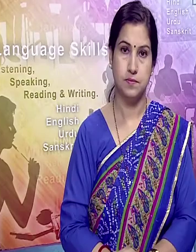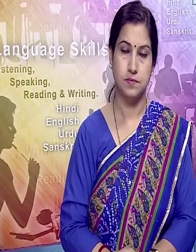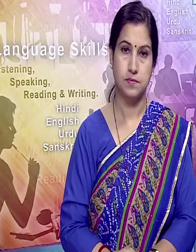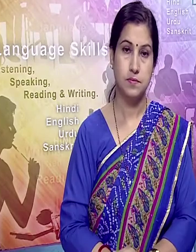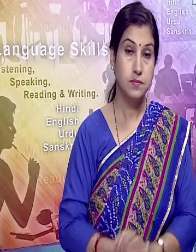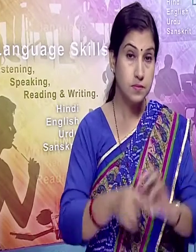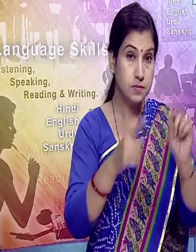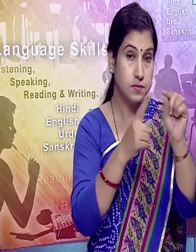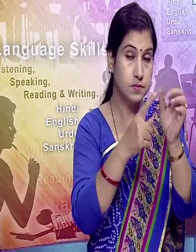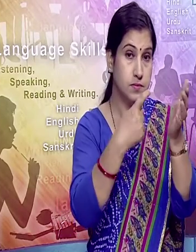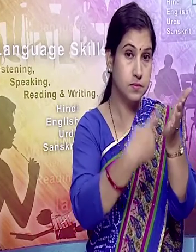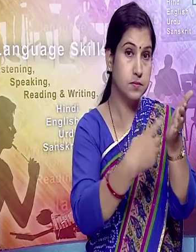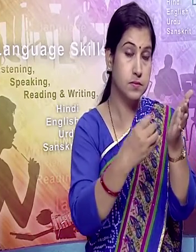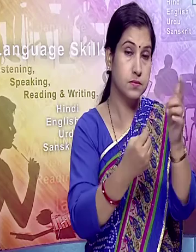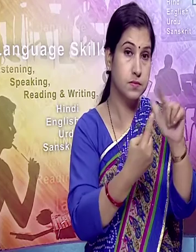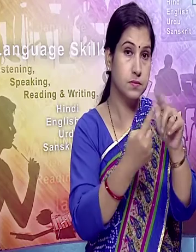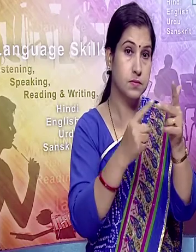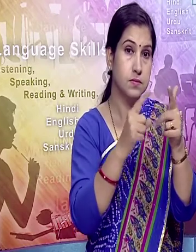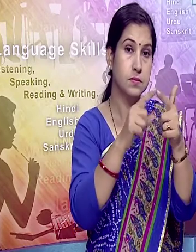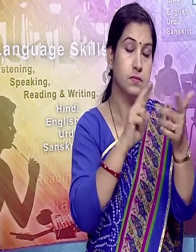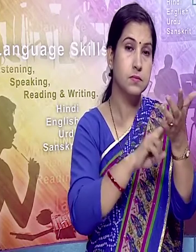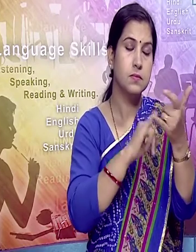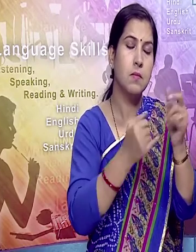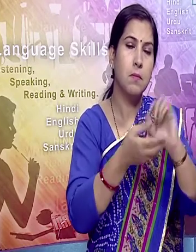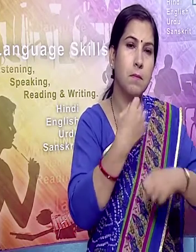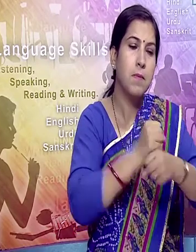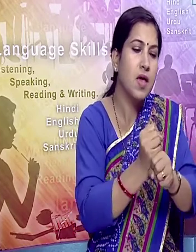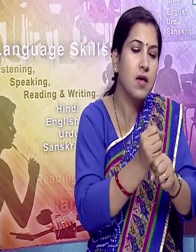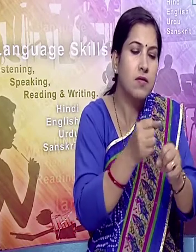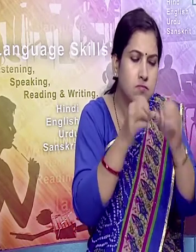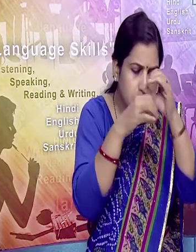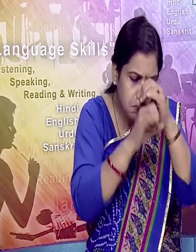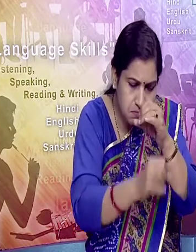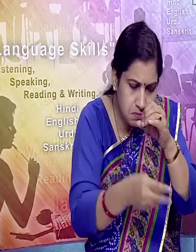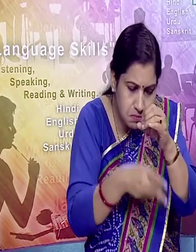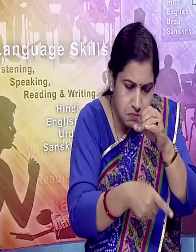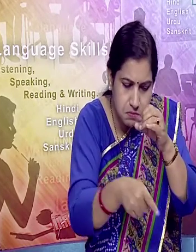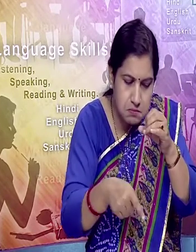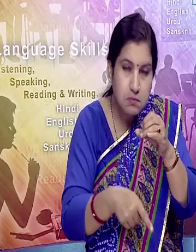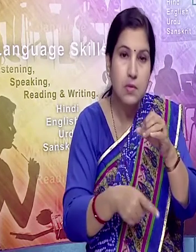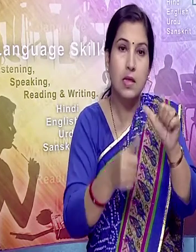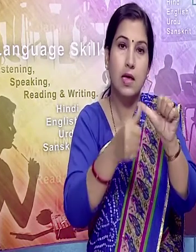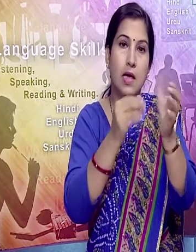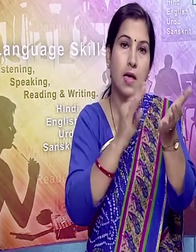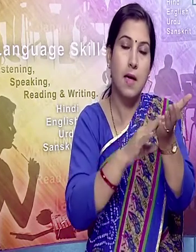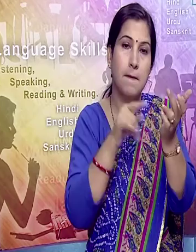Proteins are composed of very small units called amino acids.